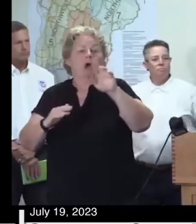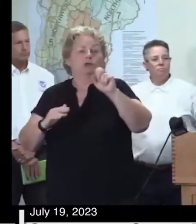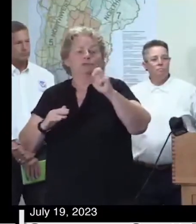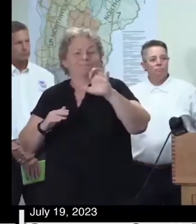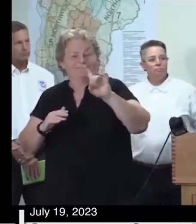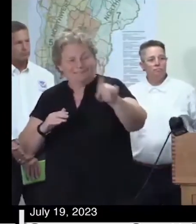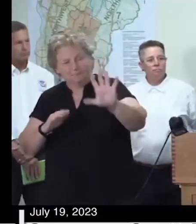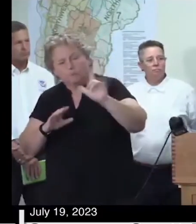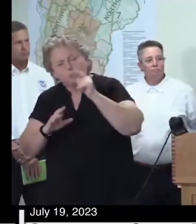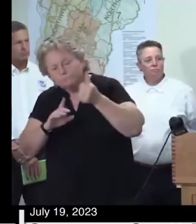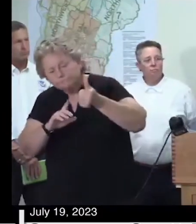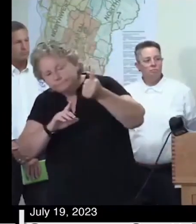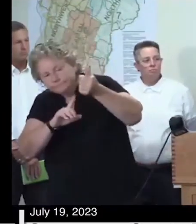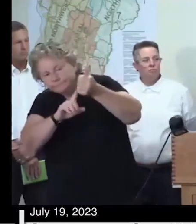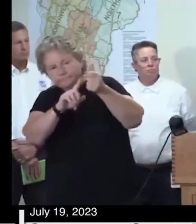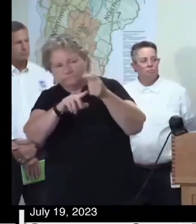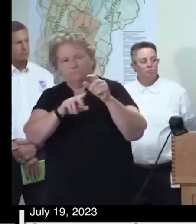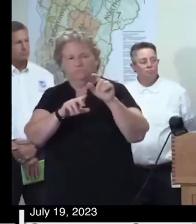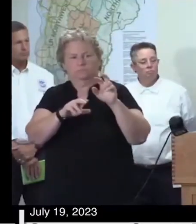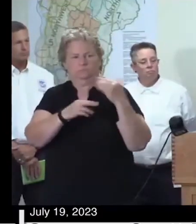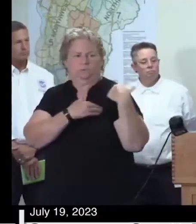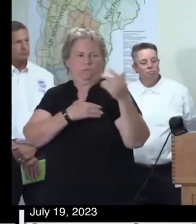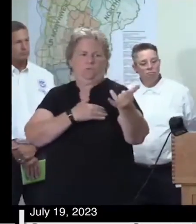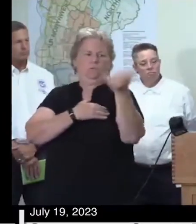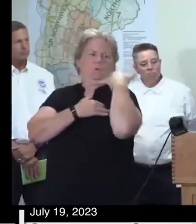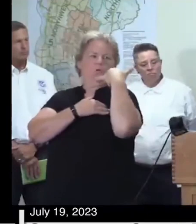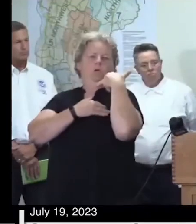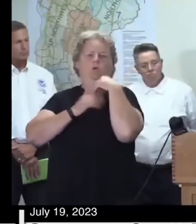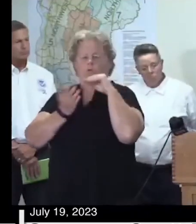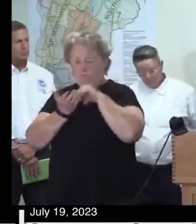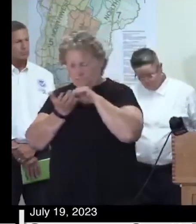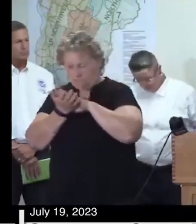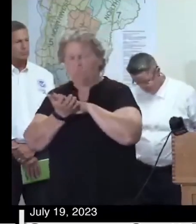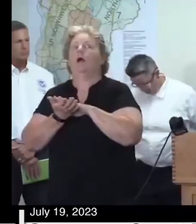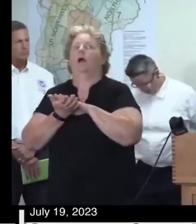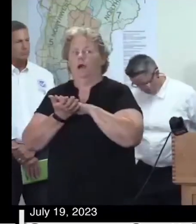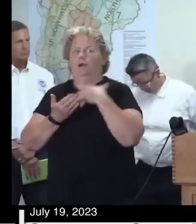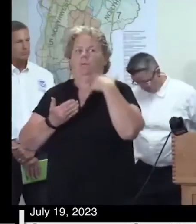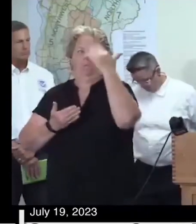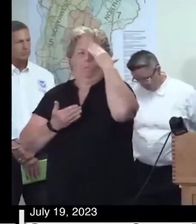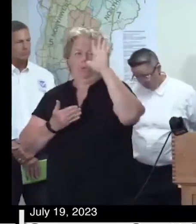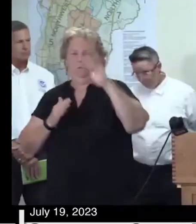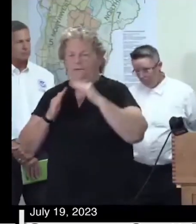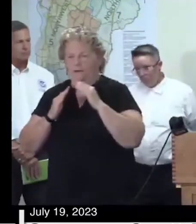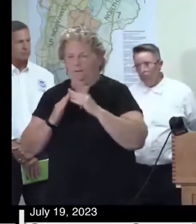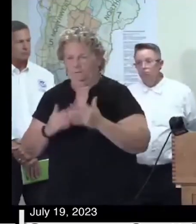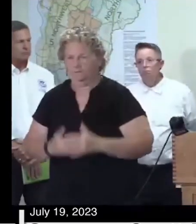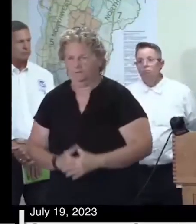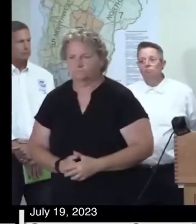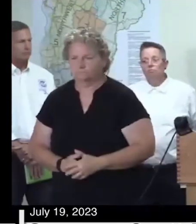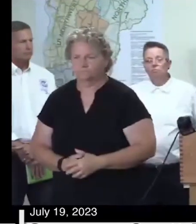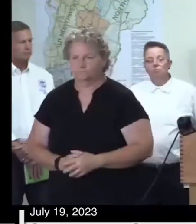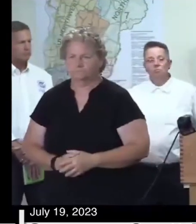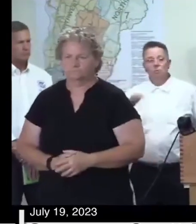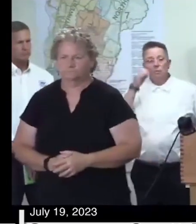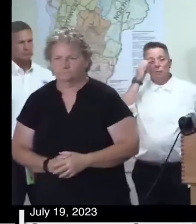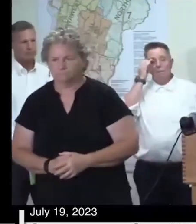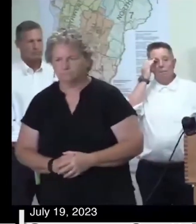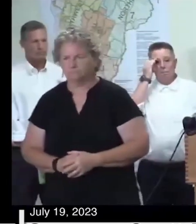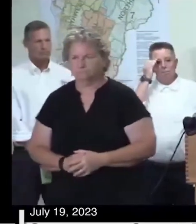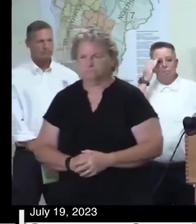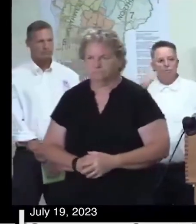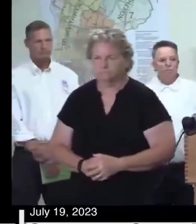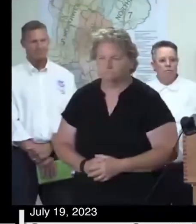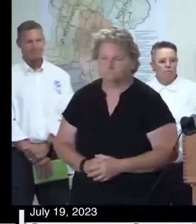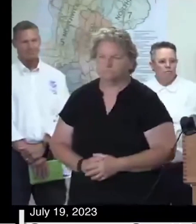if you would like to get folks on the municipal level communicating up. We will certainly be reaching down for you. I